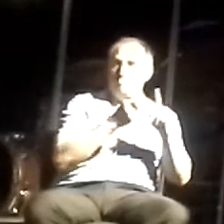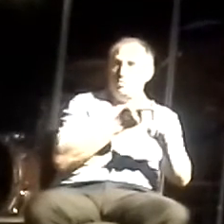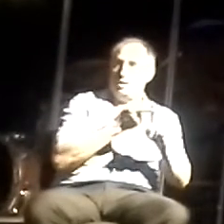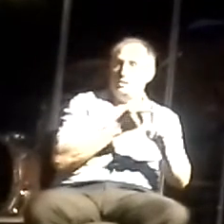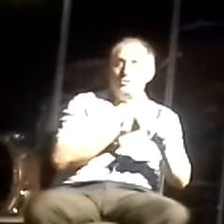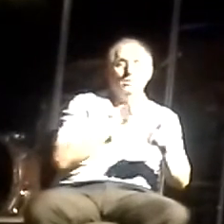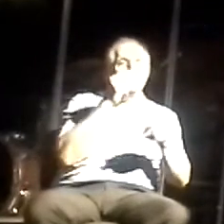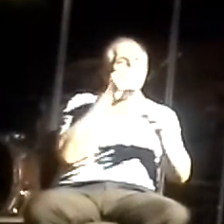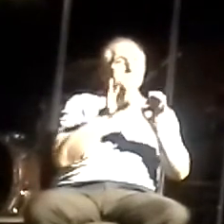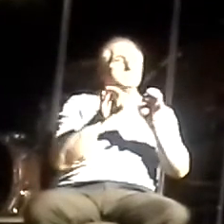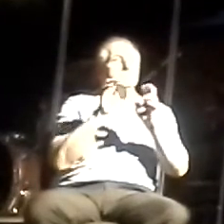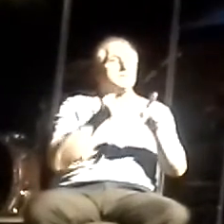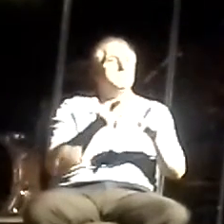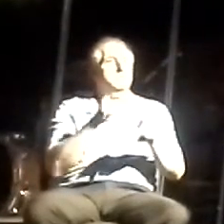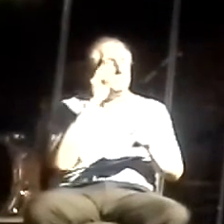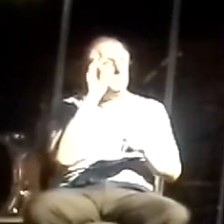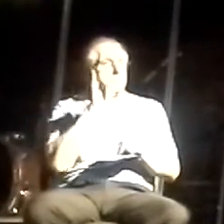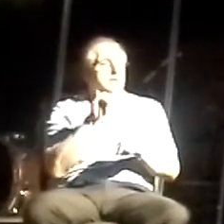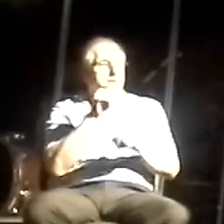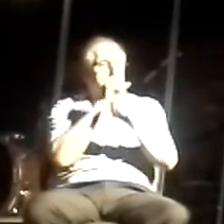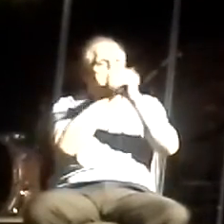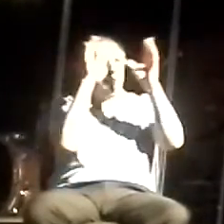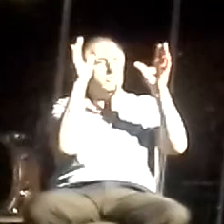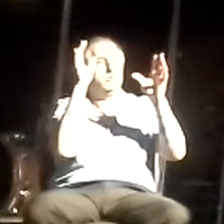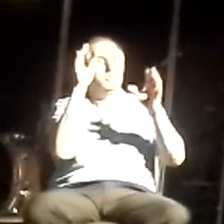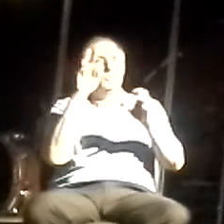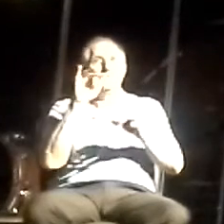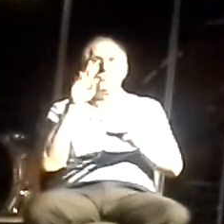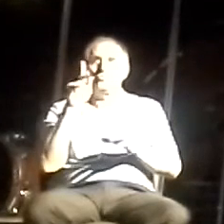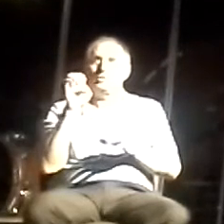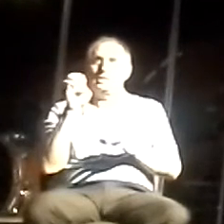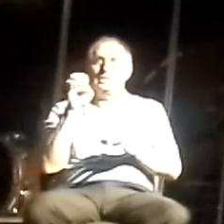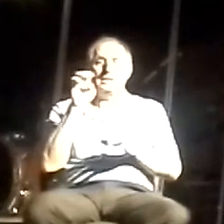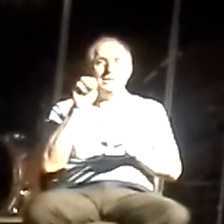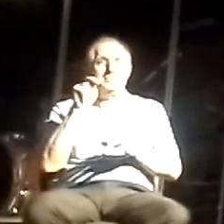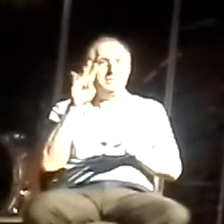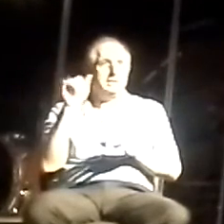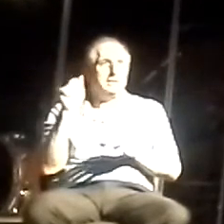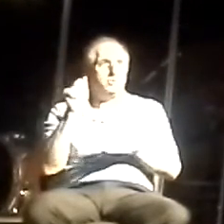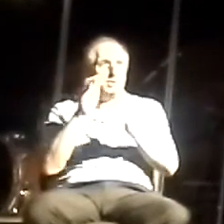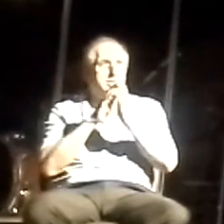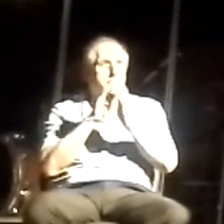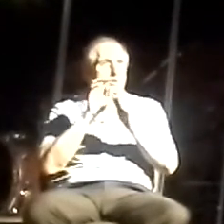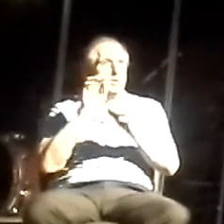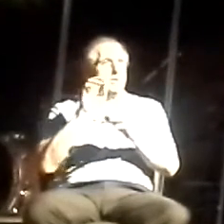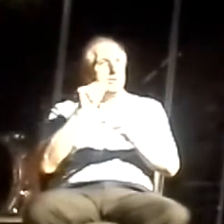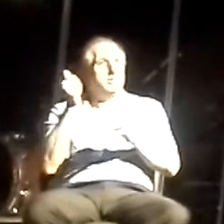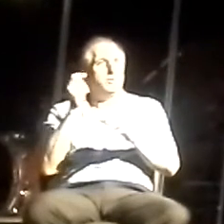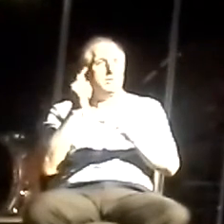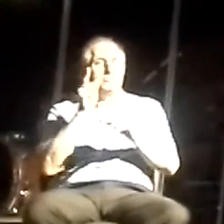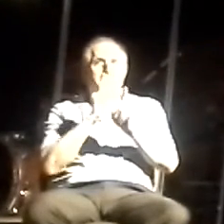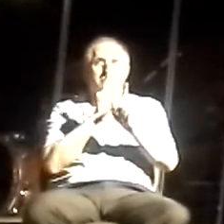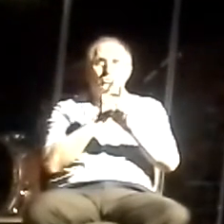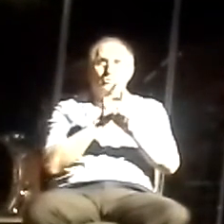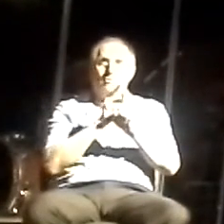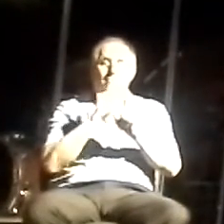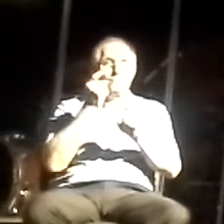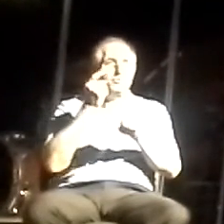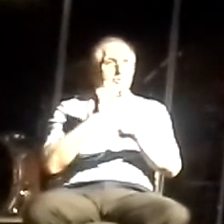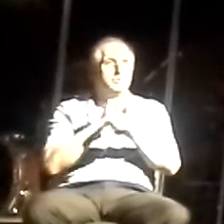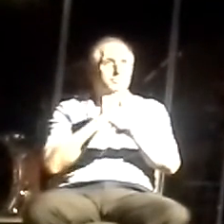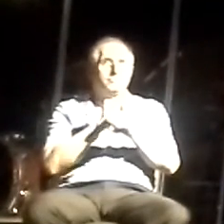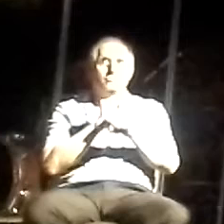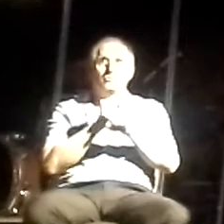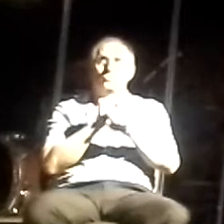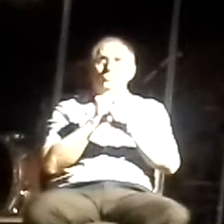simple people. Think about that for a second. Imagine you're a rookie in the NBA and you ask another rookie to be your mentor. You're a first-year med student. You ask another first-year